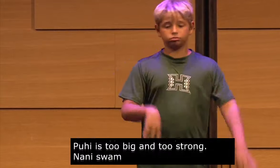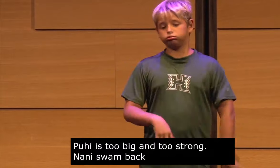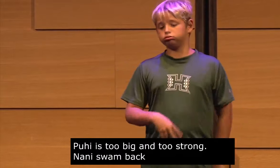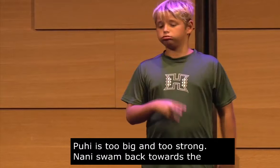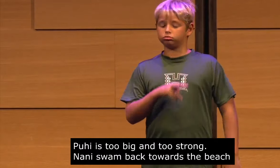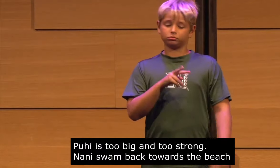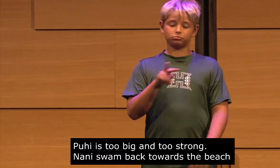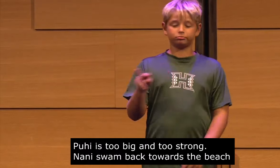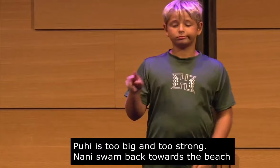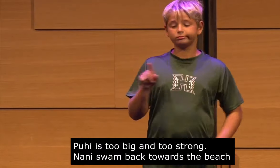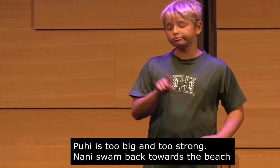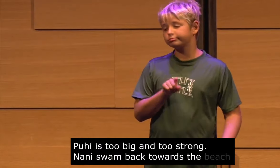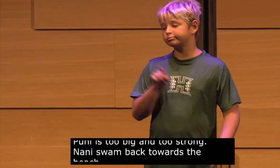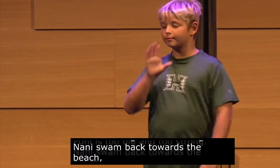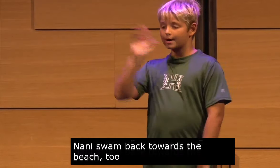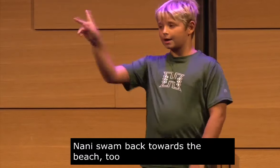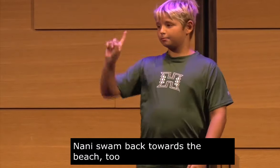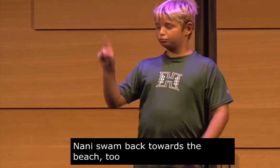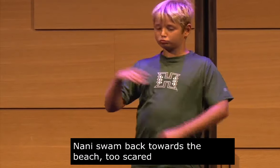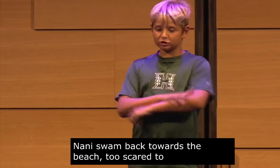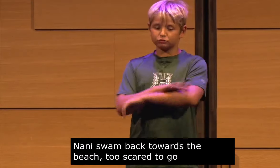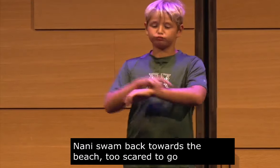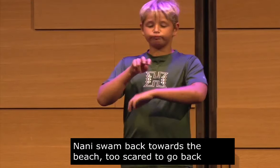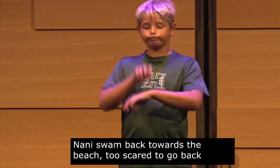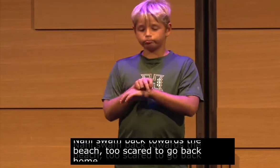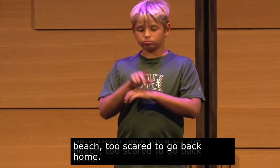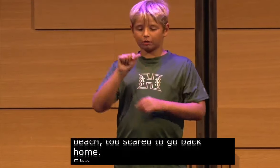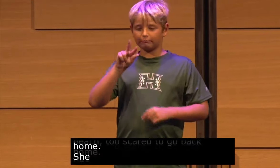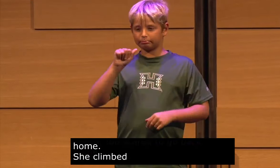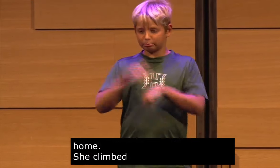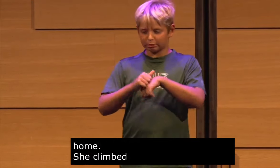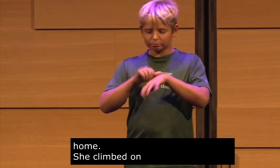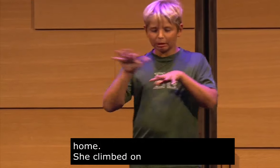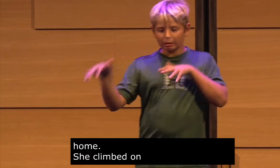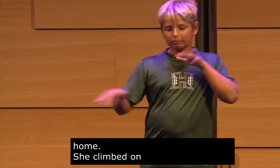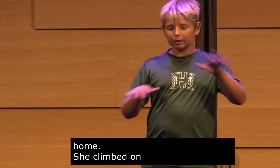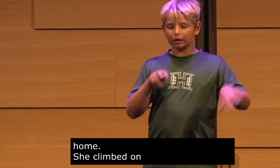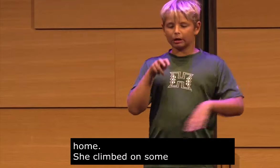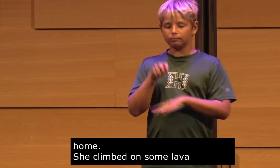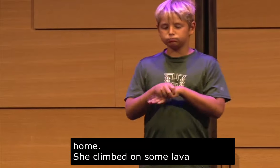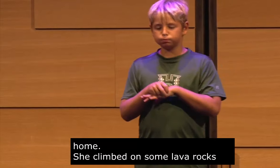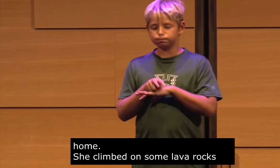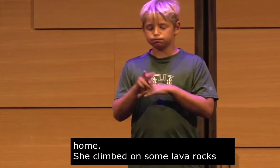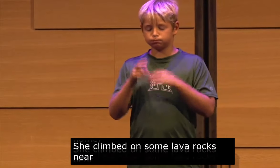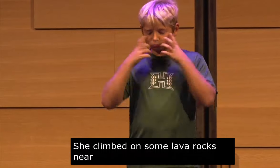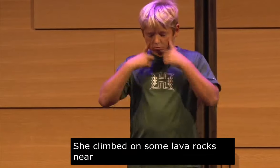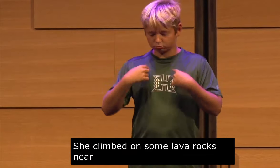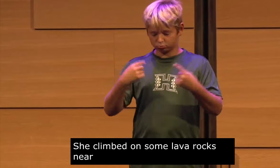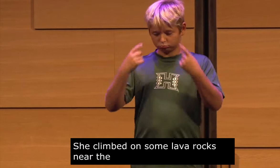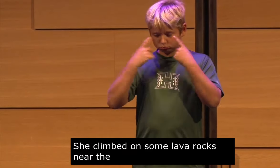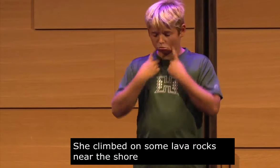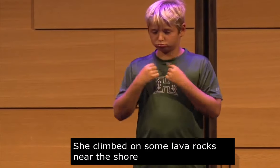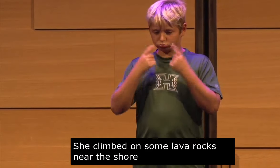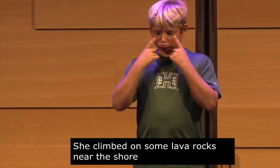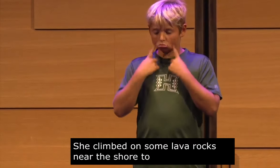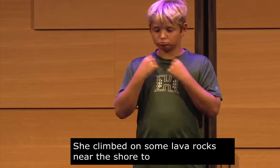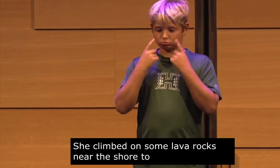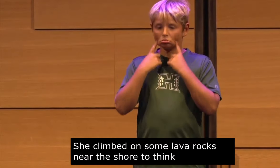Nani swam back towards the beach. Too scared to go back home, she climbed on some lava rocks near the shore to think about how she could save her